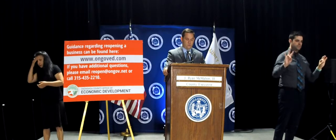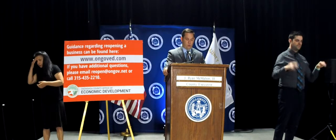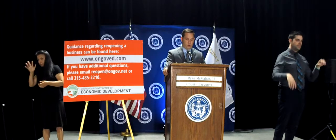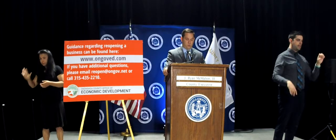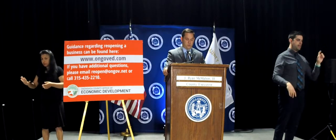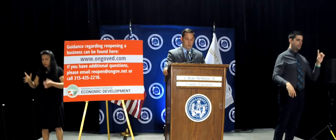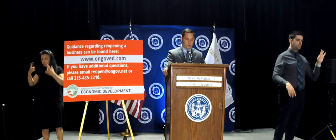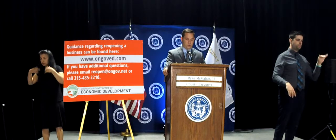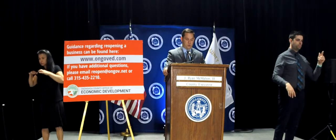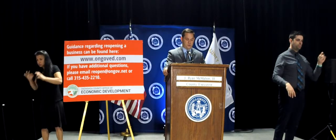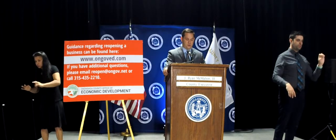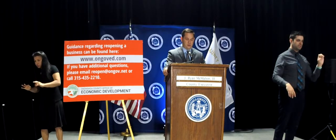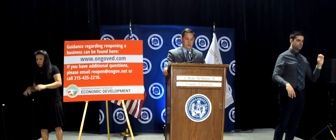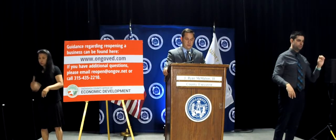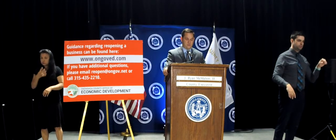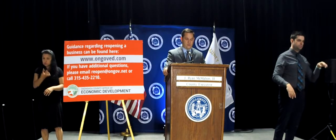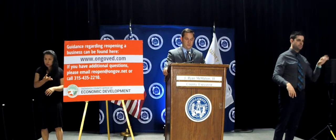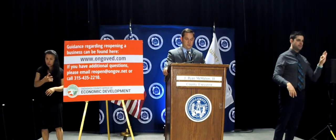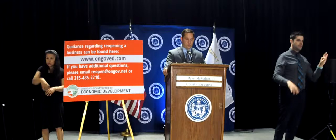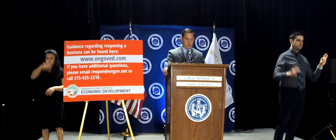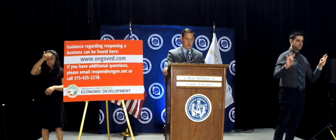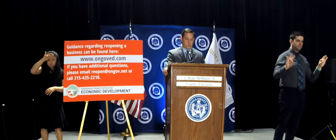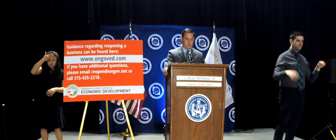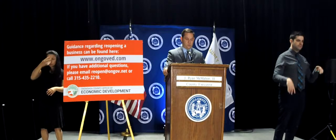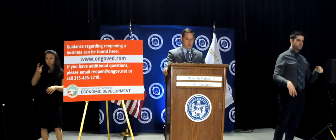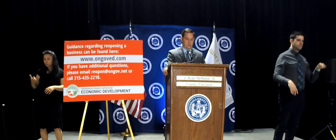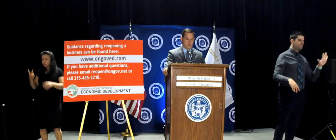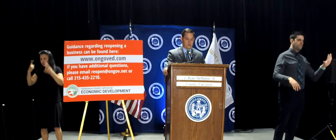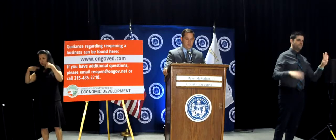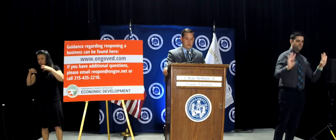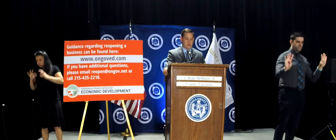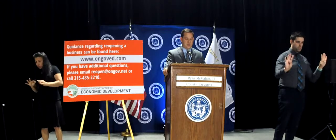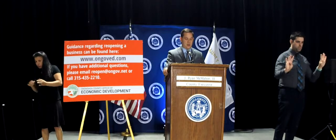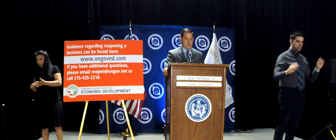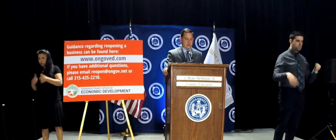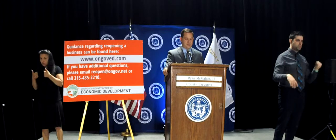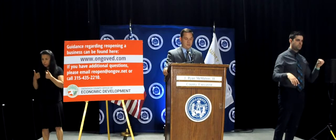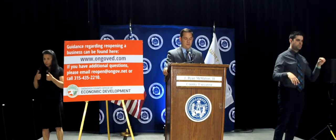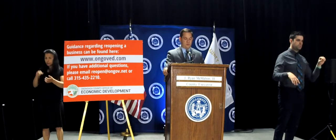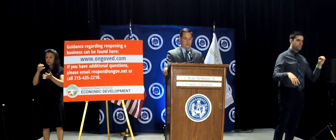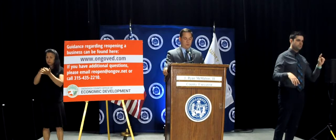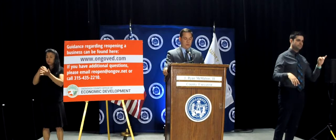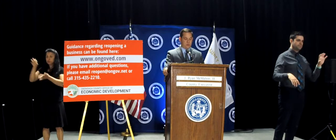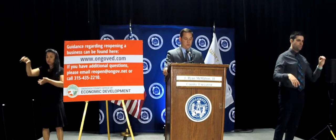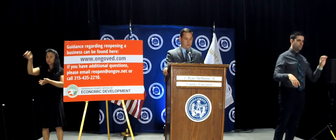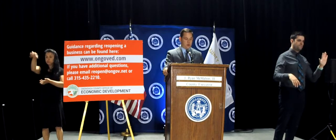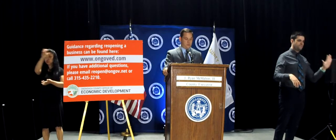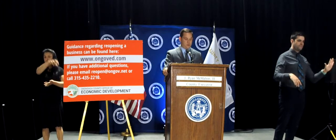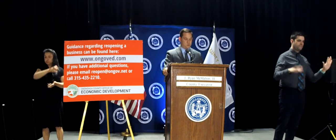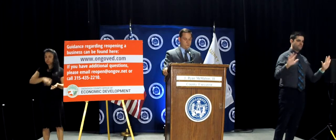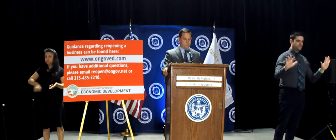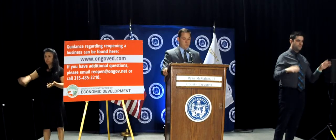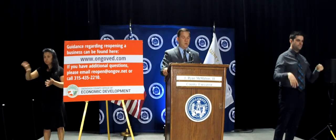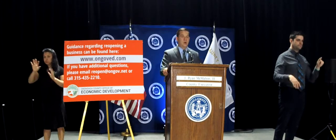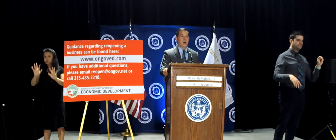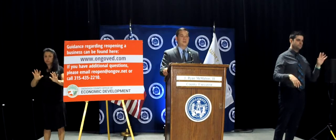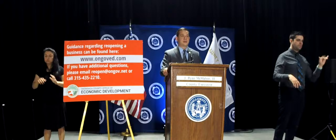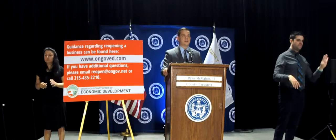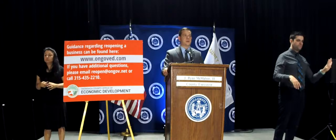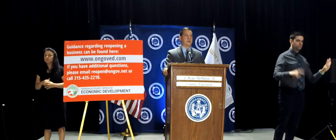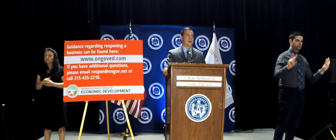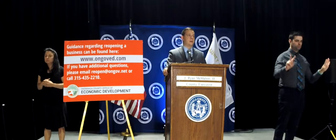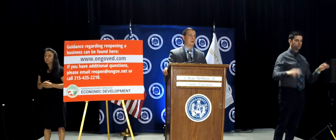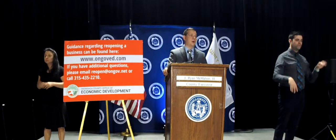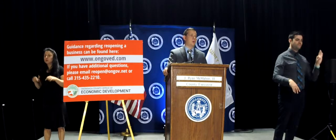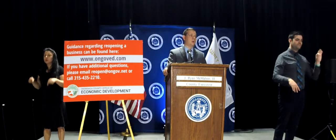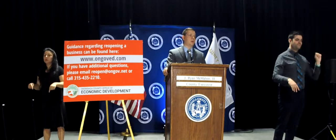Tully, 4 with 2 recoveries. Town of Fabius, 3 with 2 recoveries. And Town of Spafford, 3 and 3 recoveries. Today's